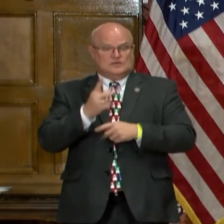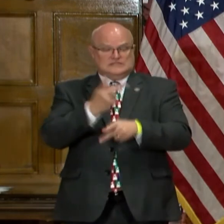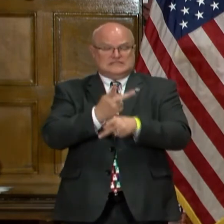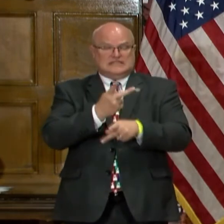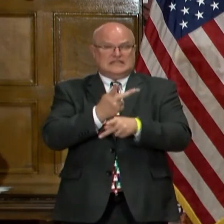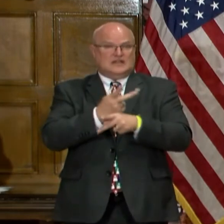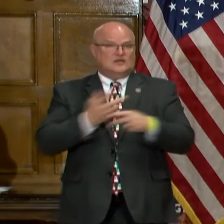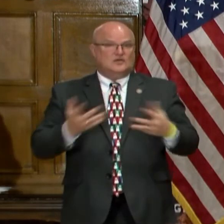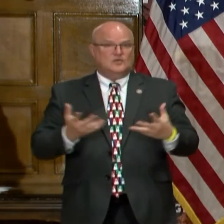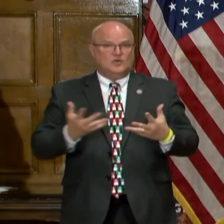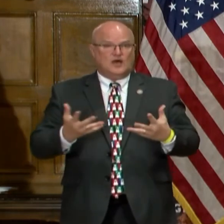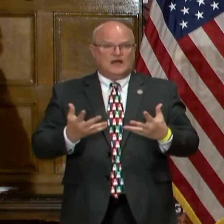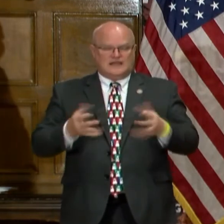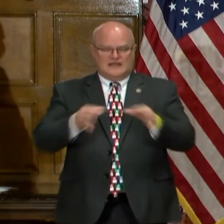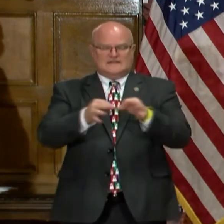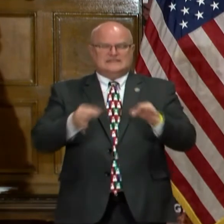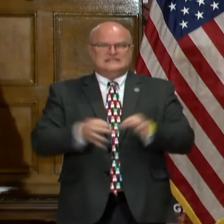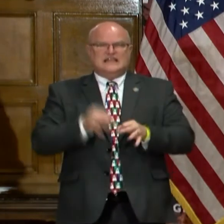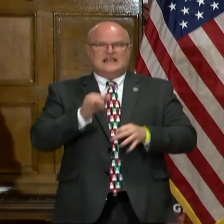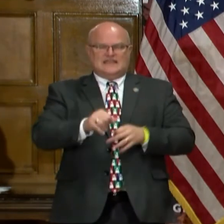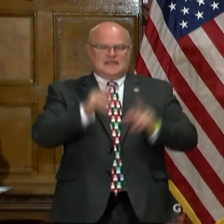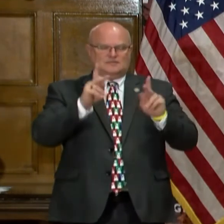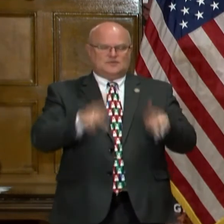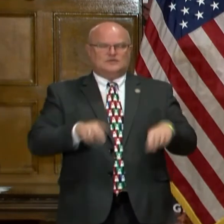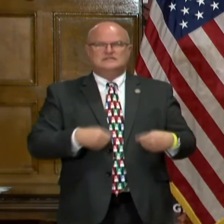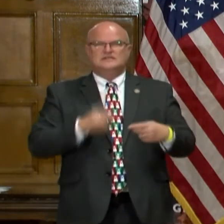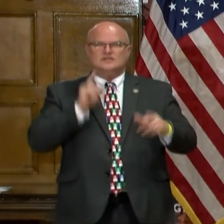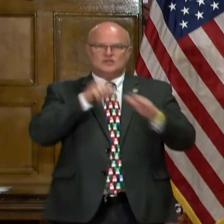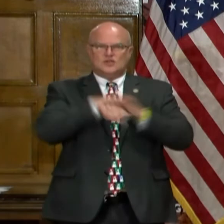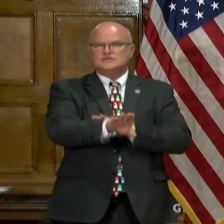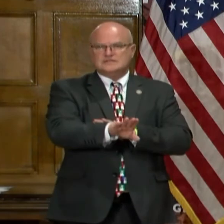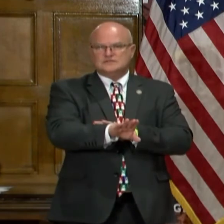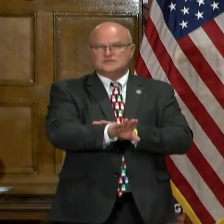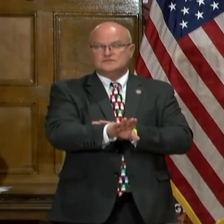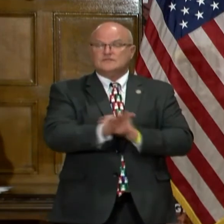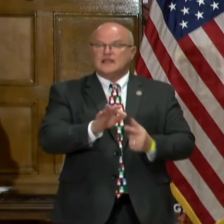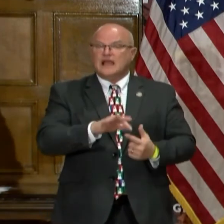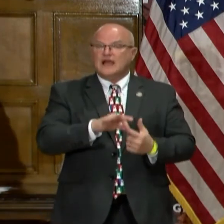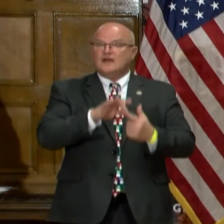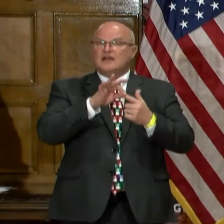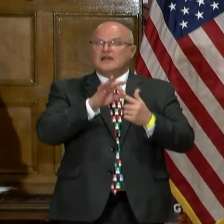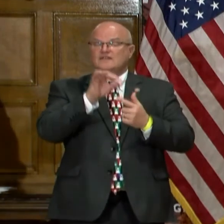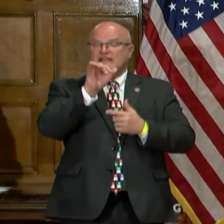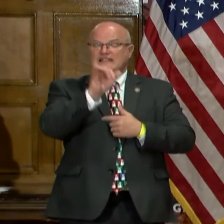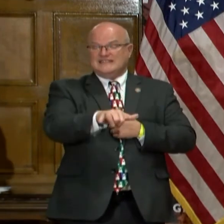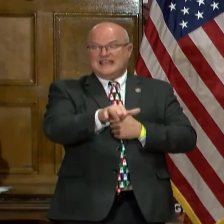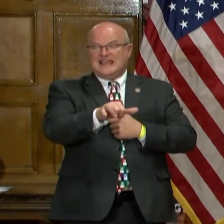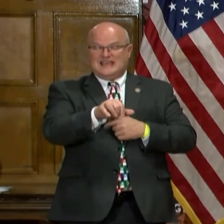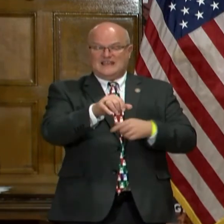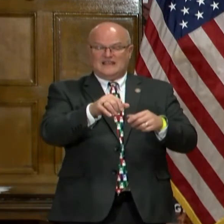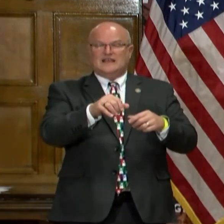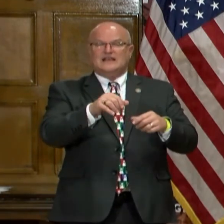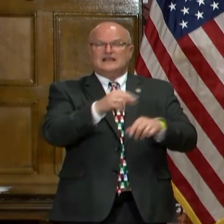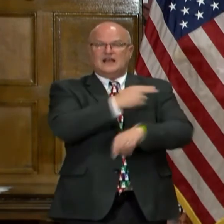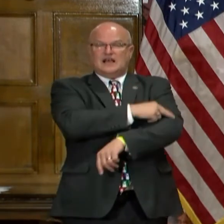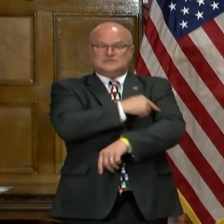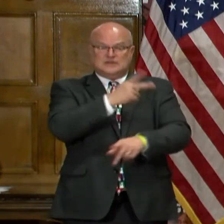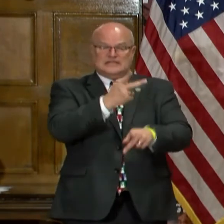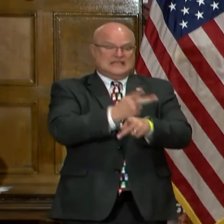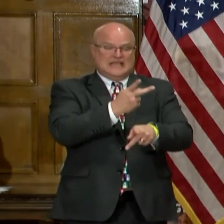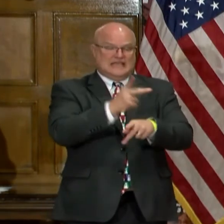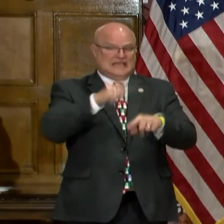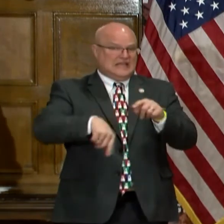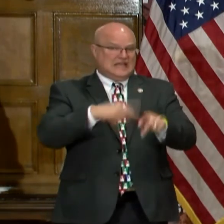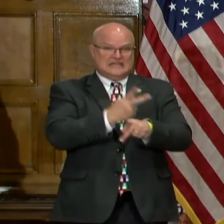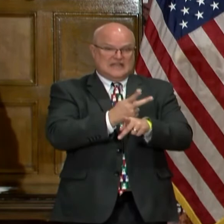patients will be at the facility where that patient presents. However, if it turns out that that facility is unable to care for